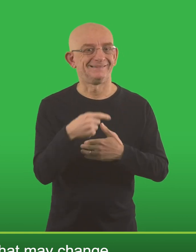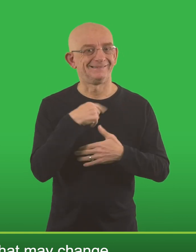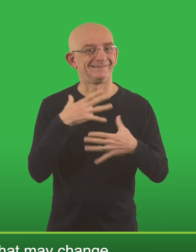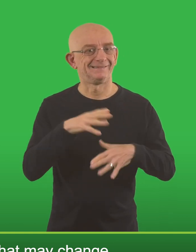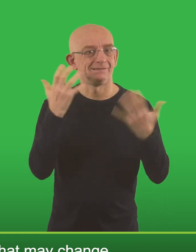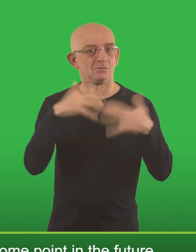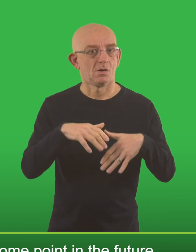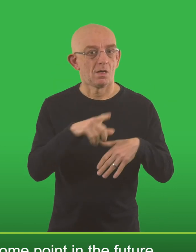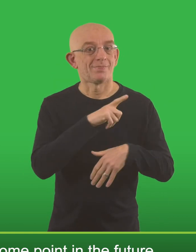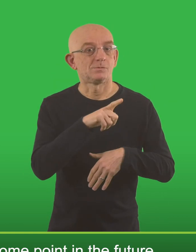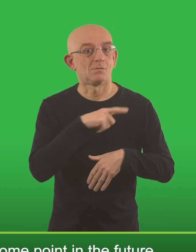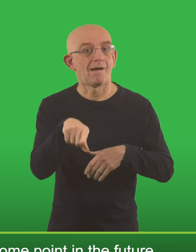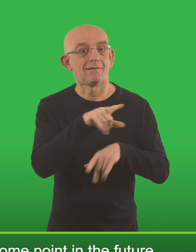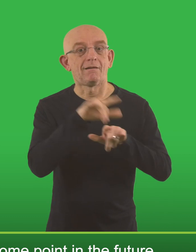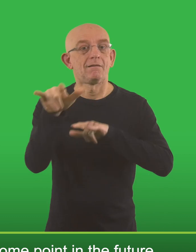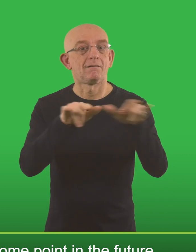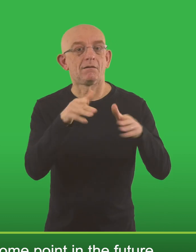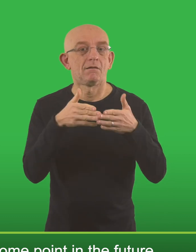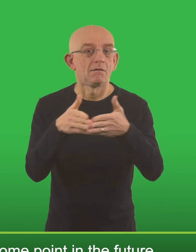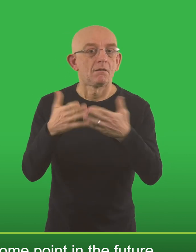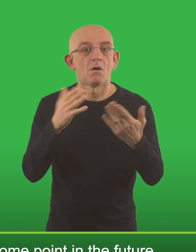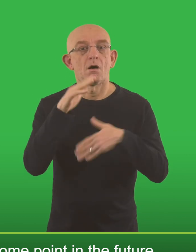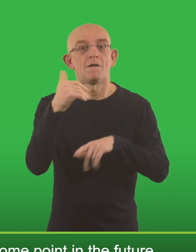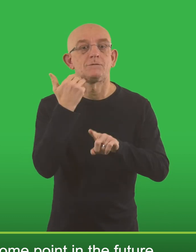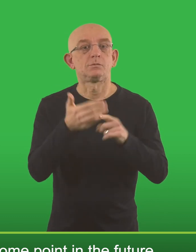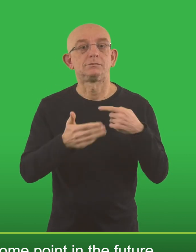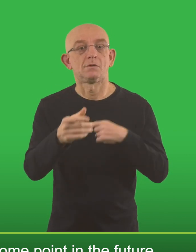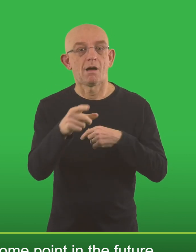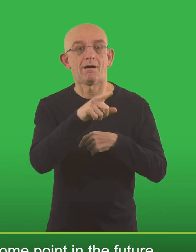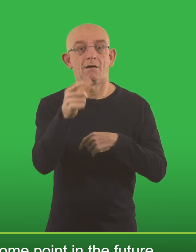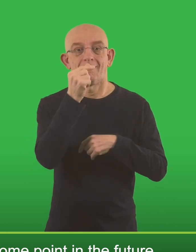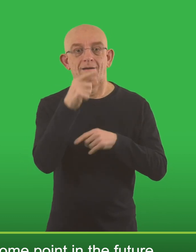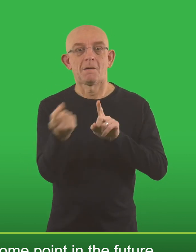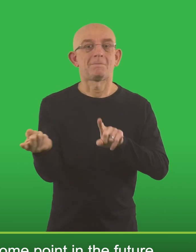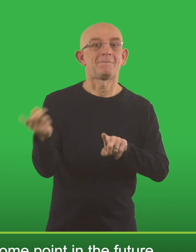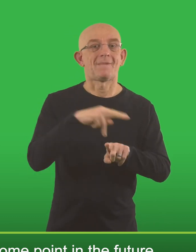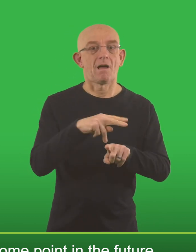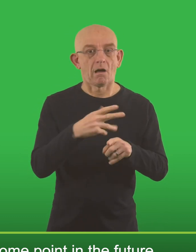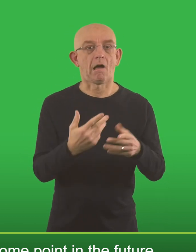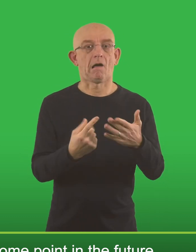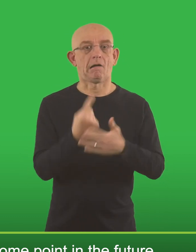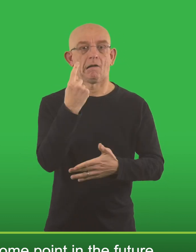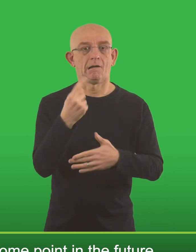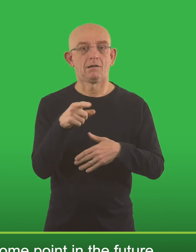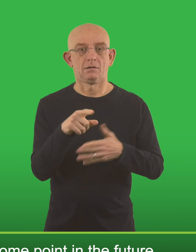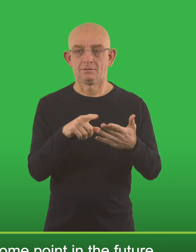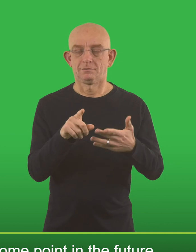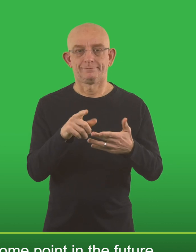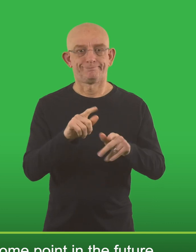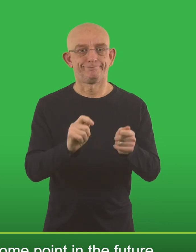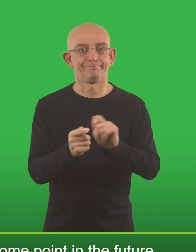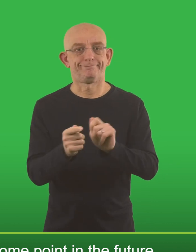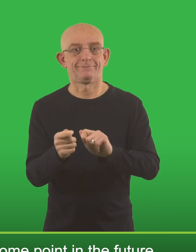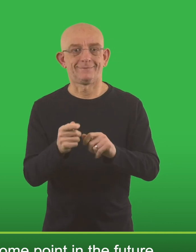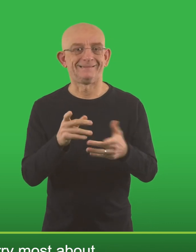we need to worry about. Hence, if you are travelling overseas at some point in the future, the potential for bringing back into the UK variants